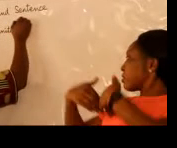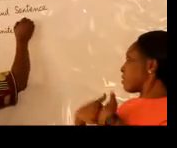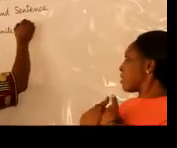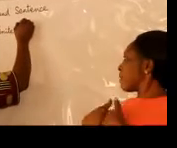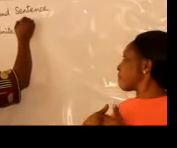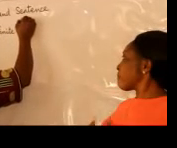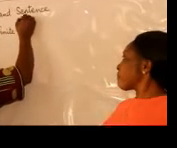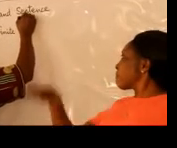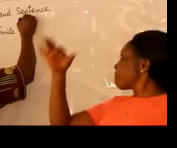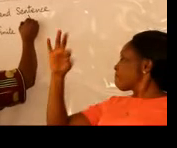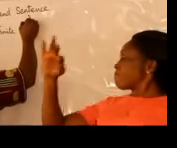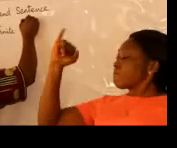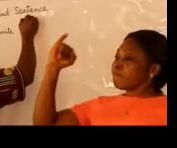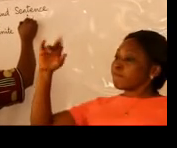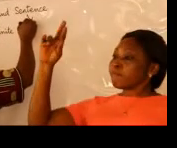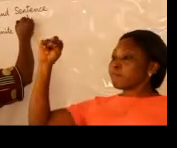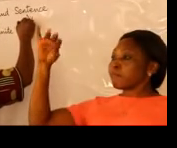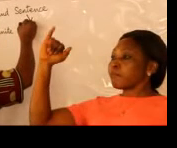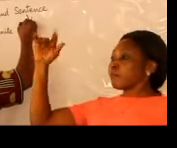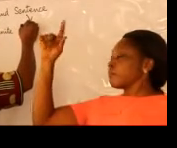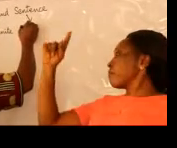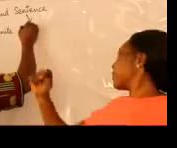The sentence